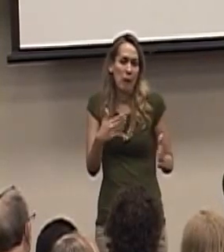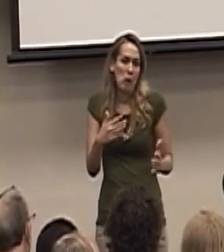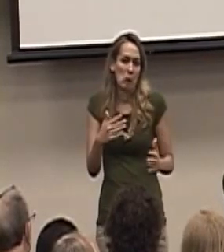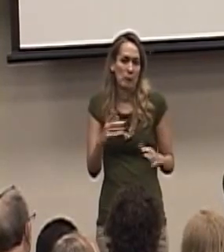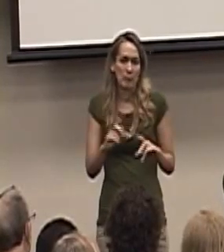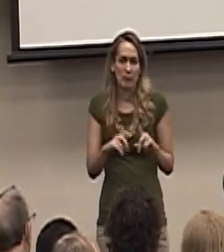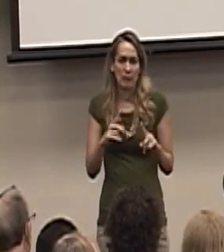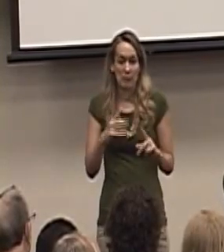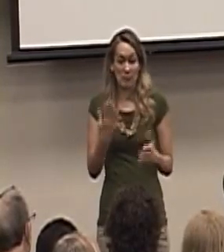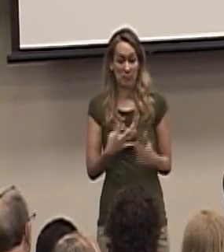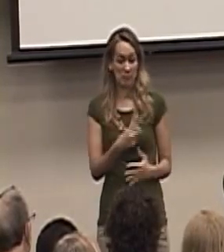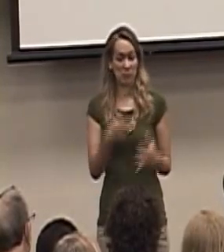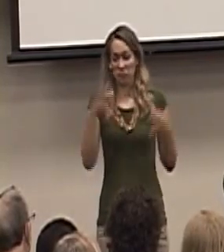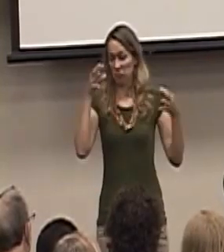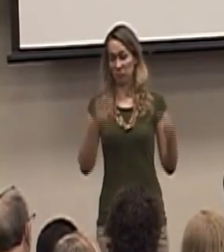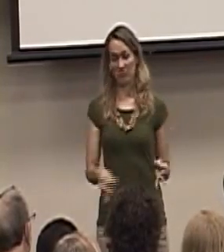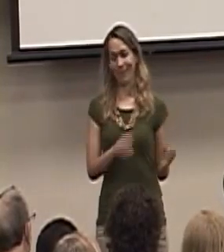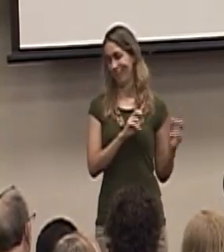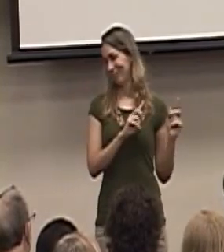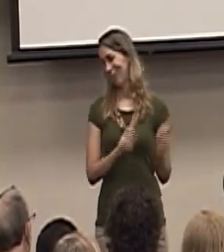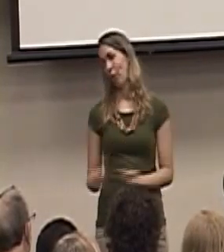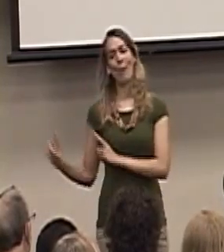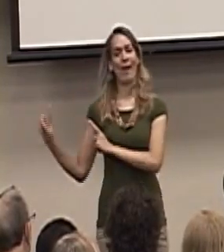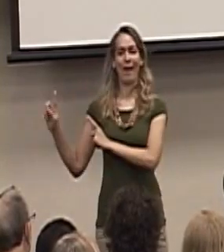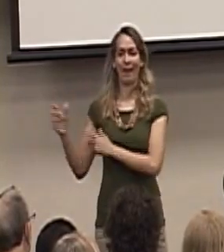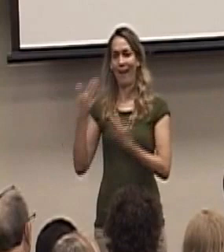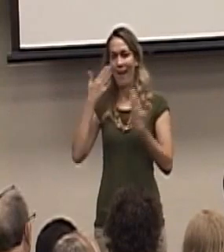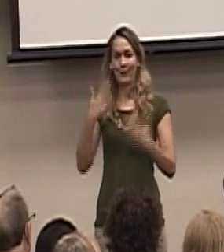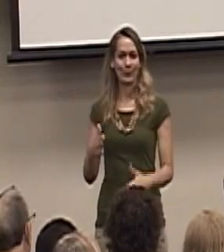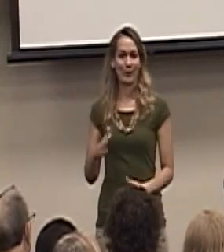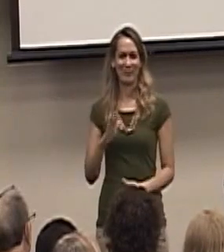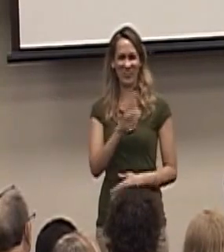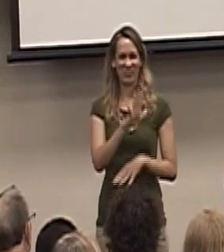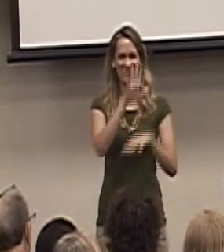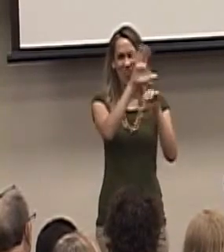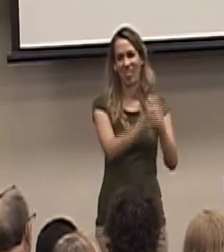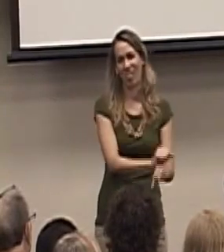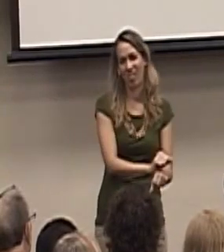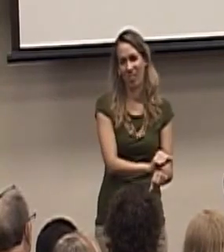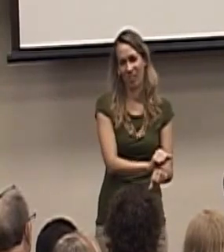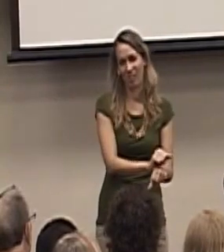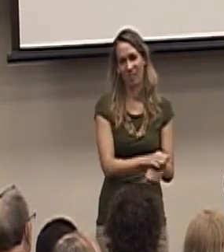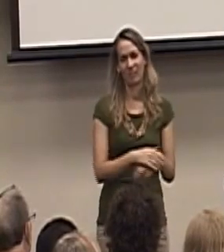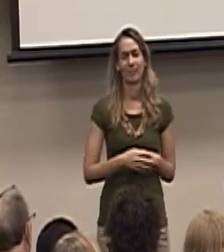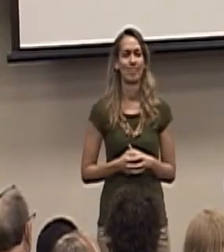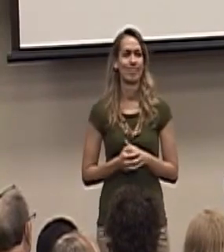chose to go back because that's what she knew.